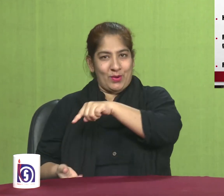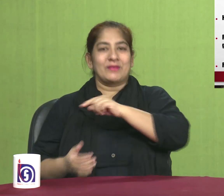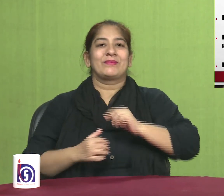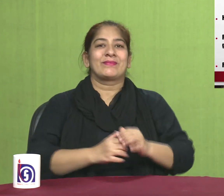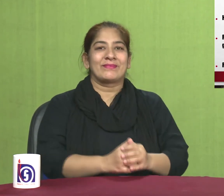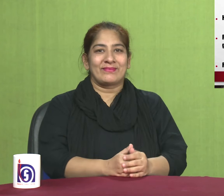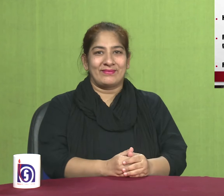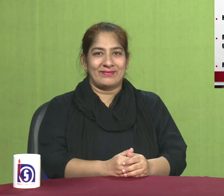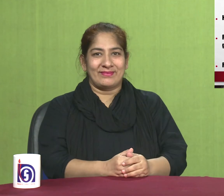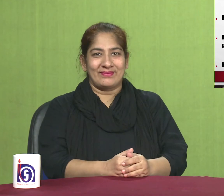shares.